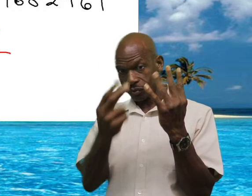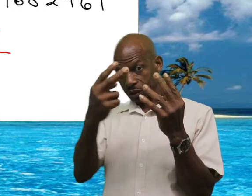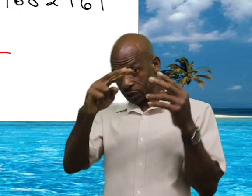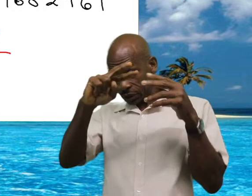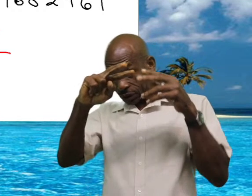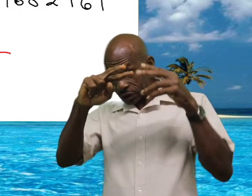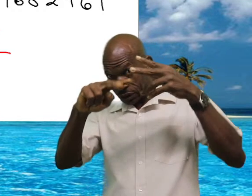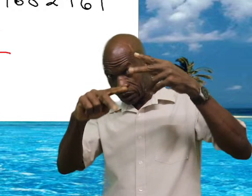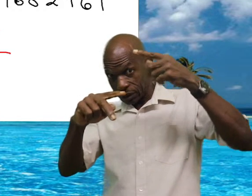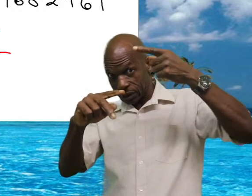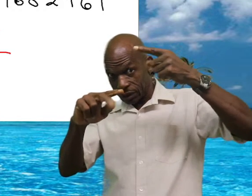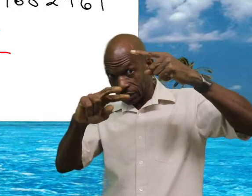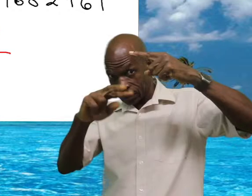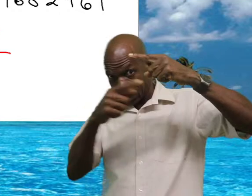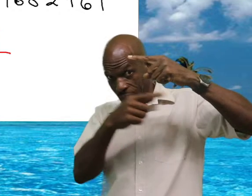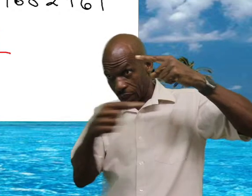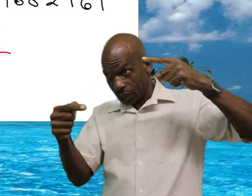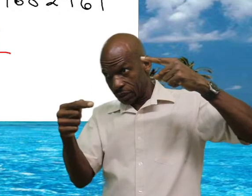the apostrophe.